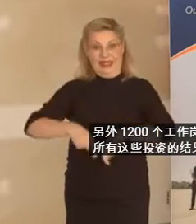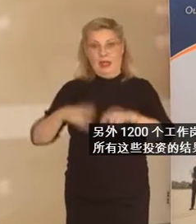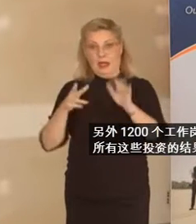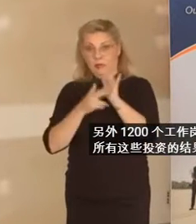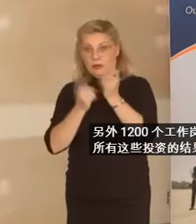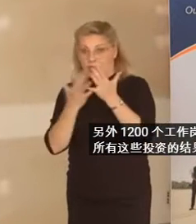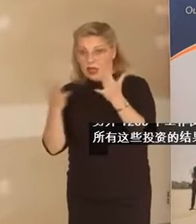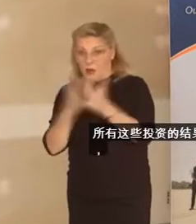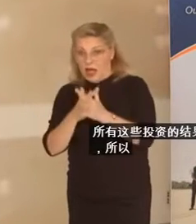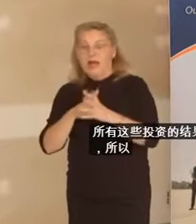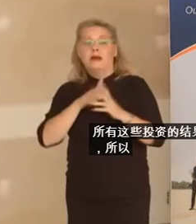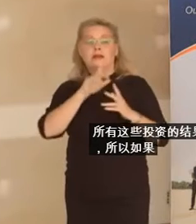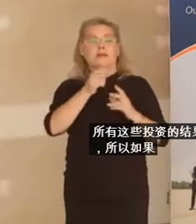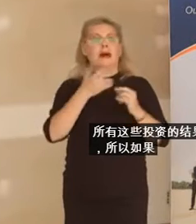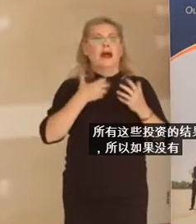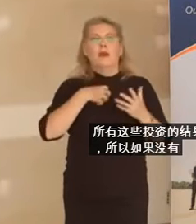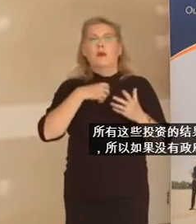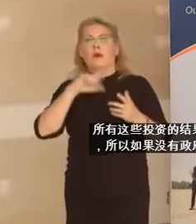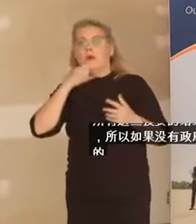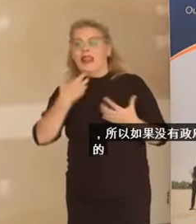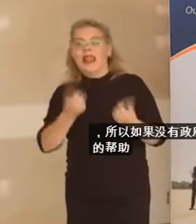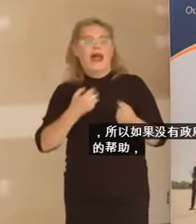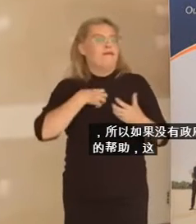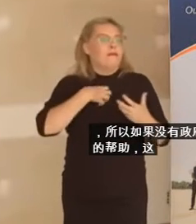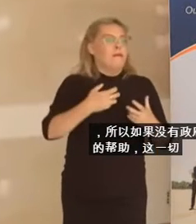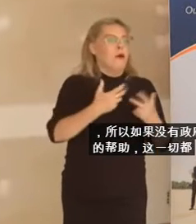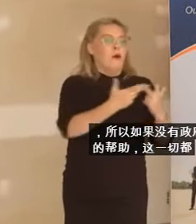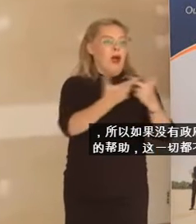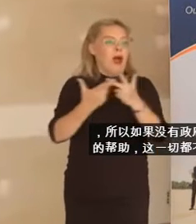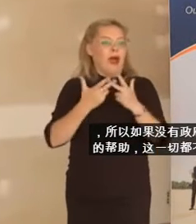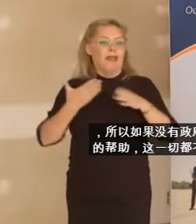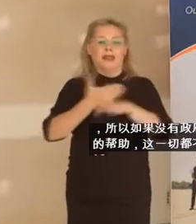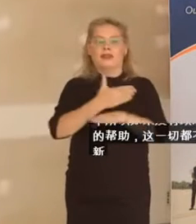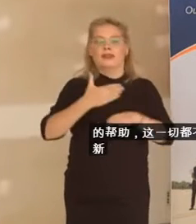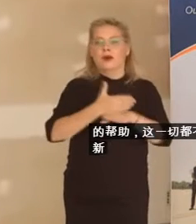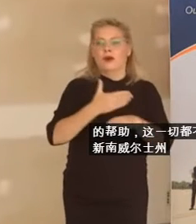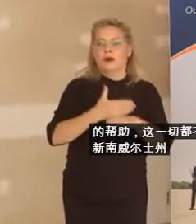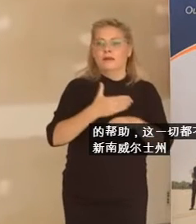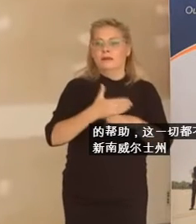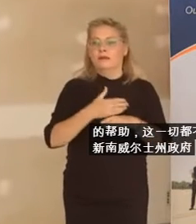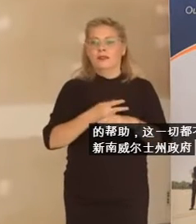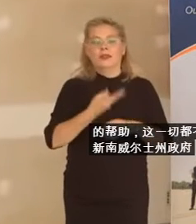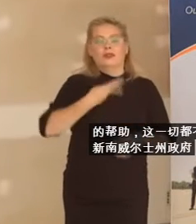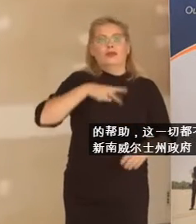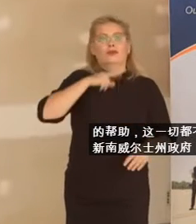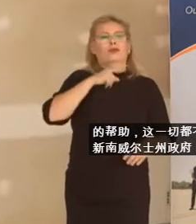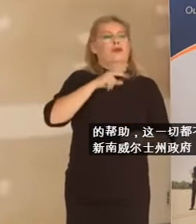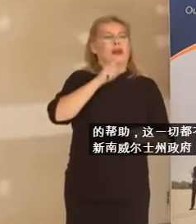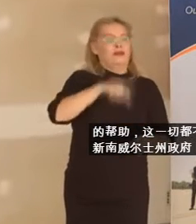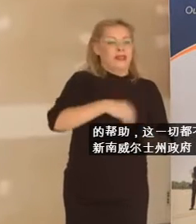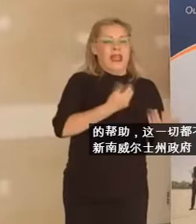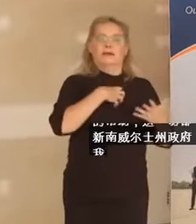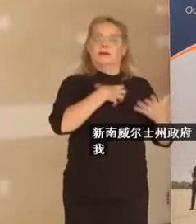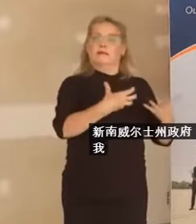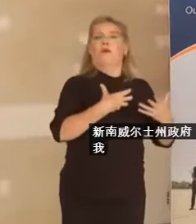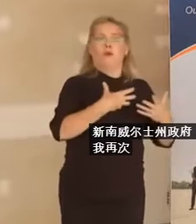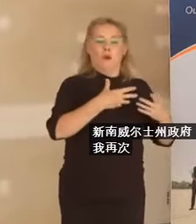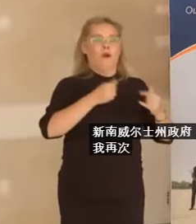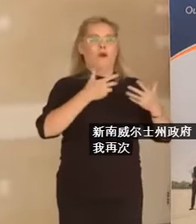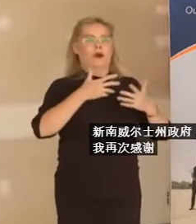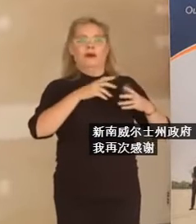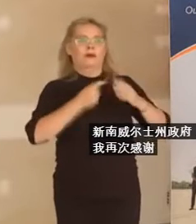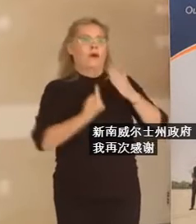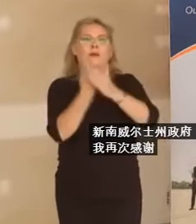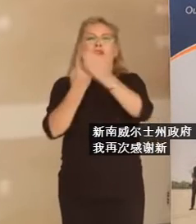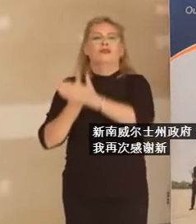of that investment. And so all of that would not have happened without the assistance from the New South Wales Government. And so, again, I say thank